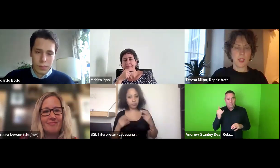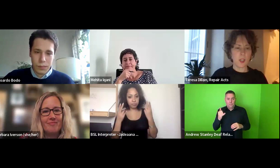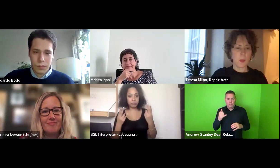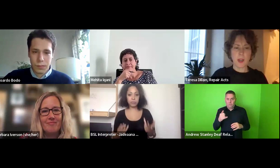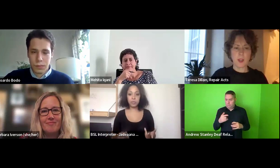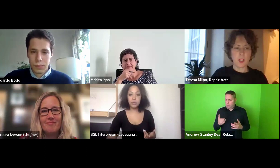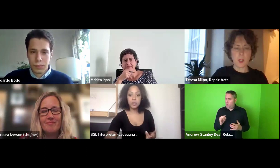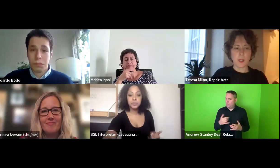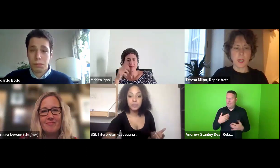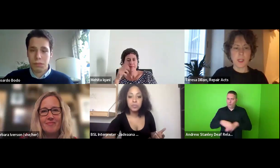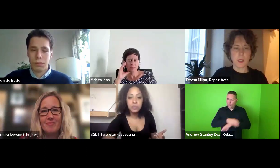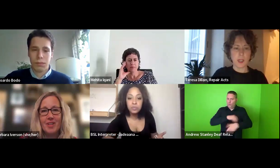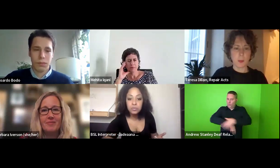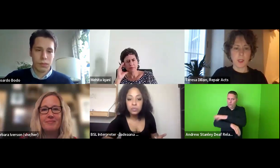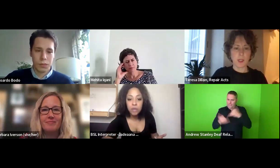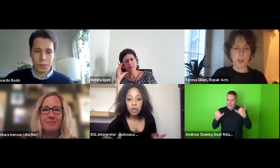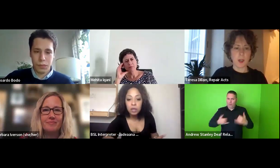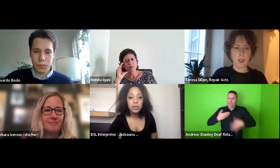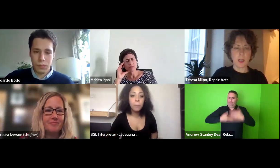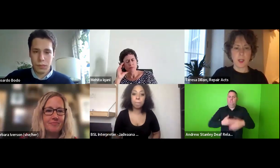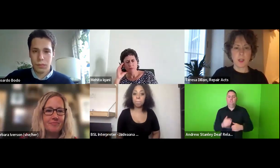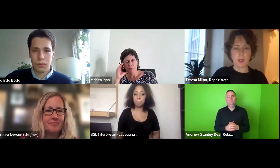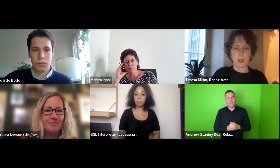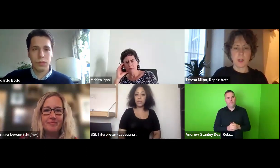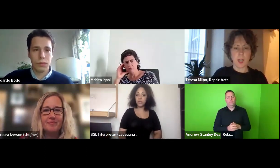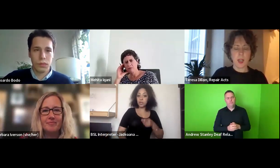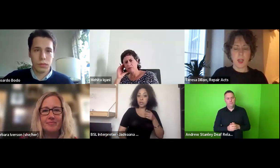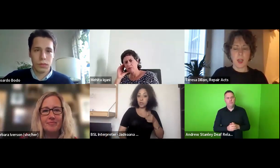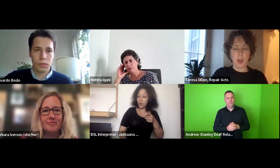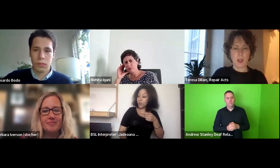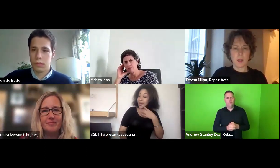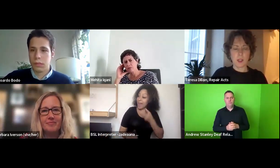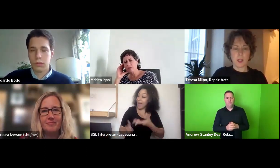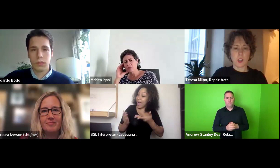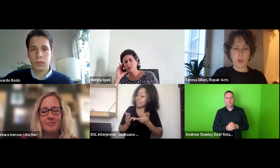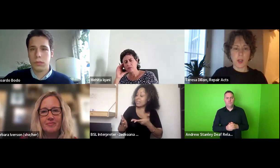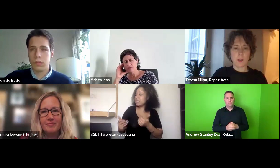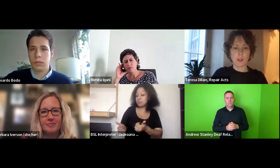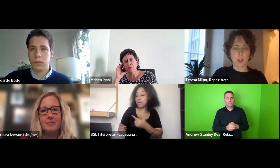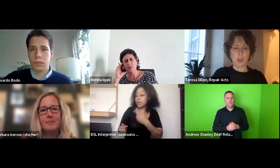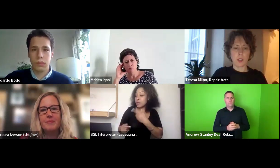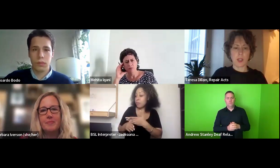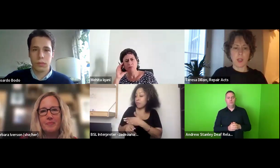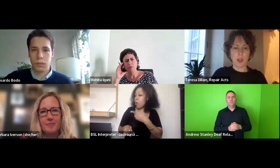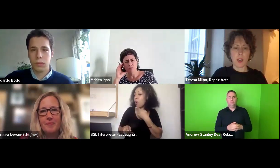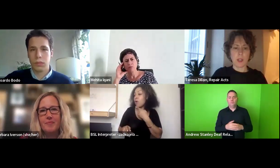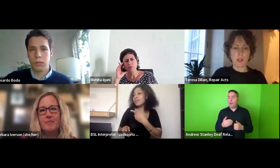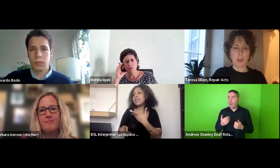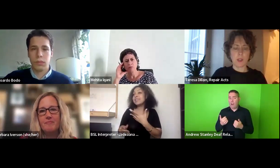Can I come in there and just sort of second that? Because I really think that these alliances, these